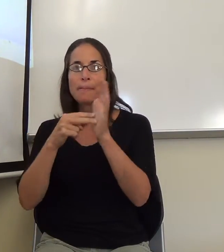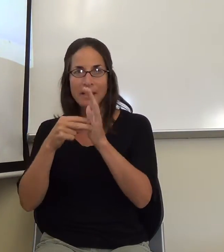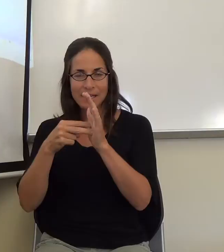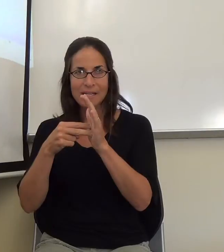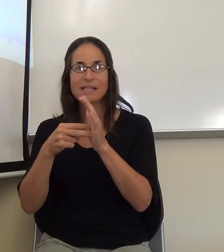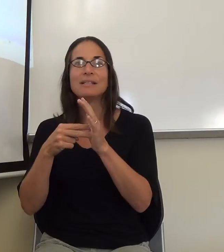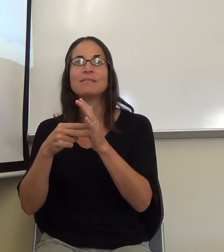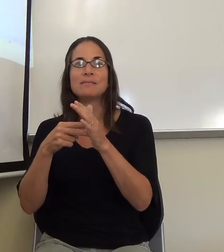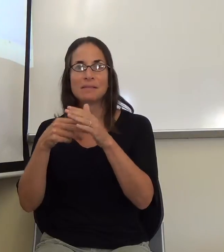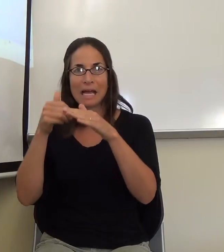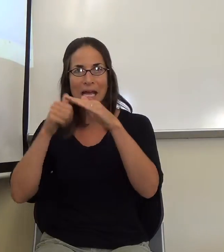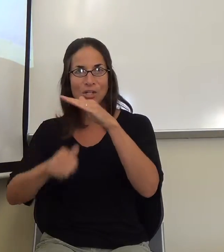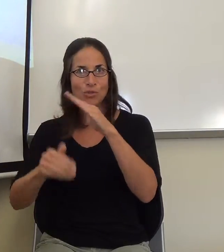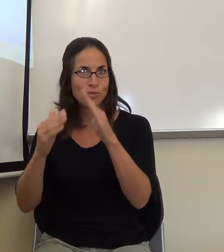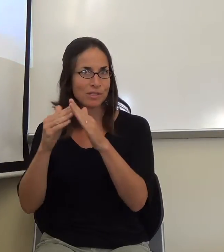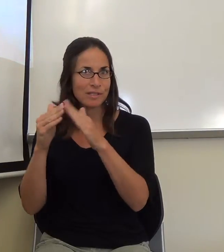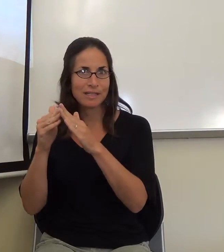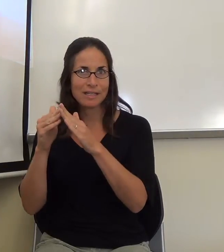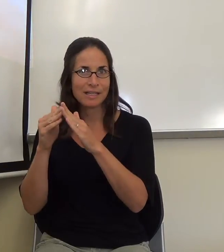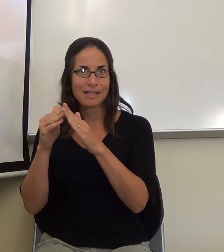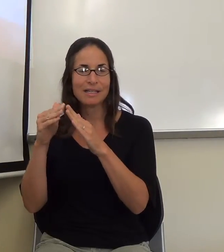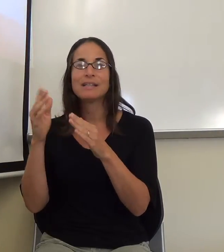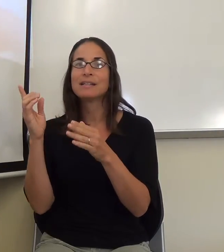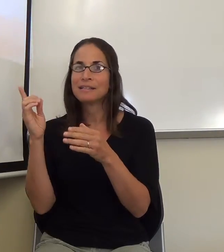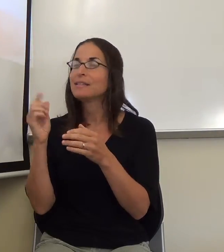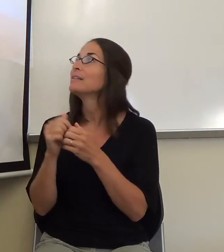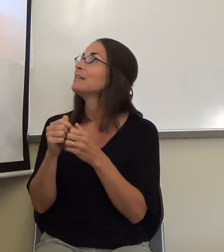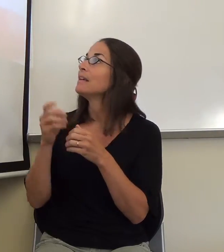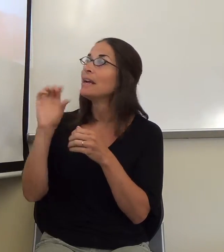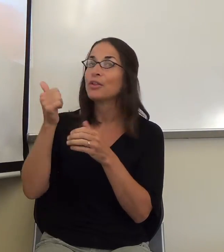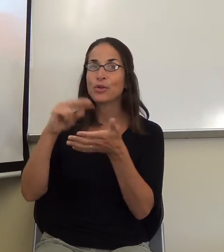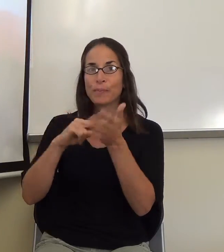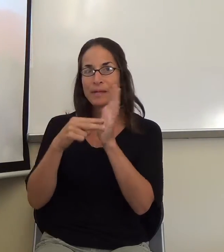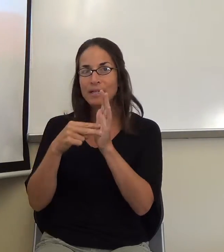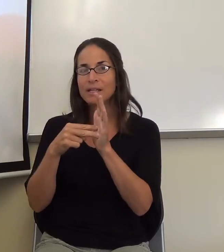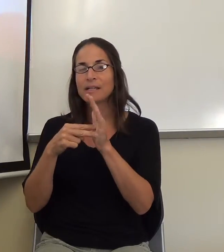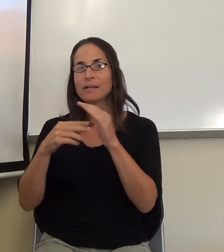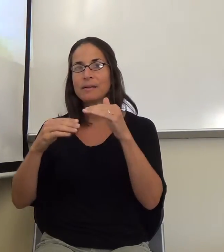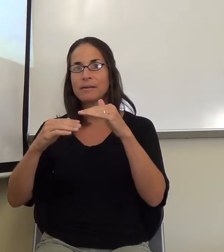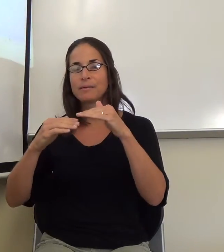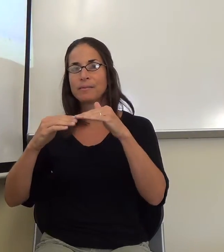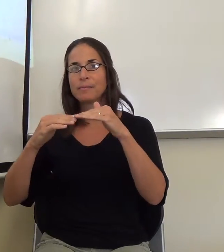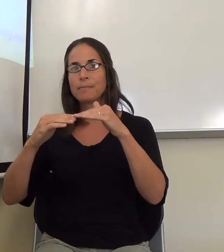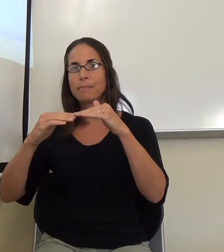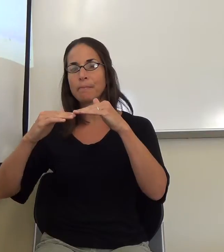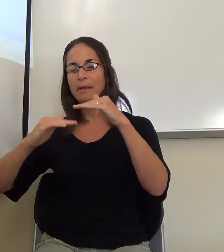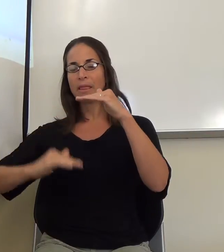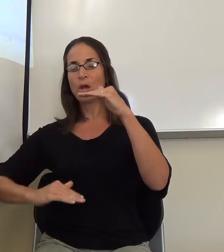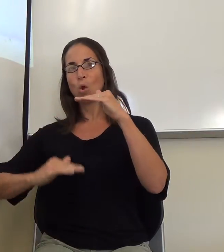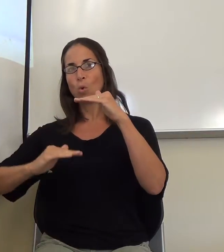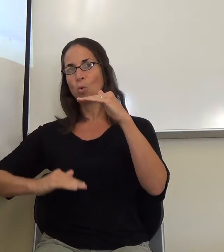that means. But the other meaning this has is below, in the sense that